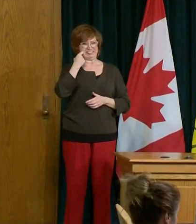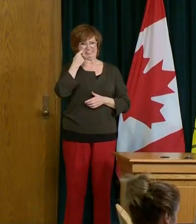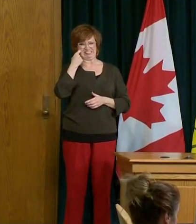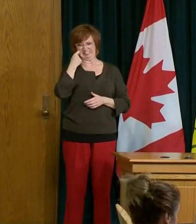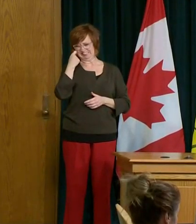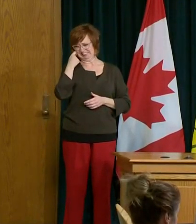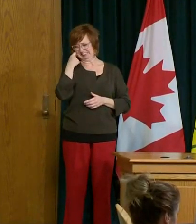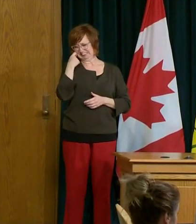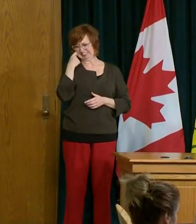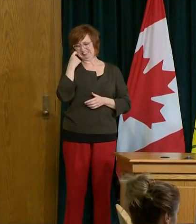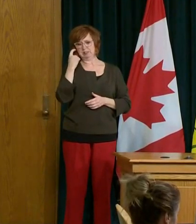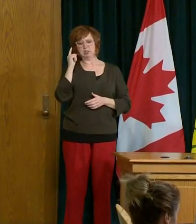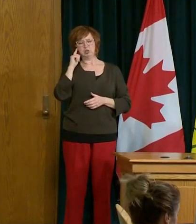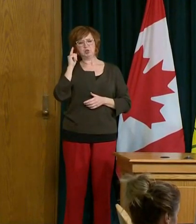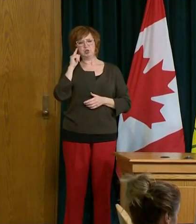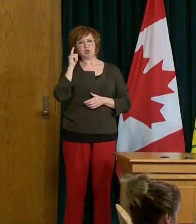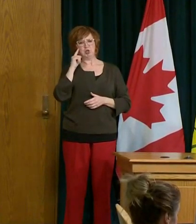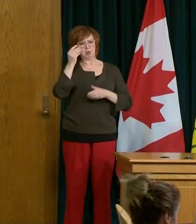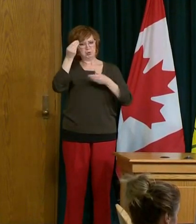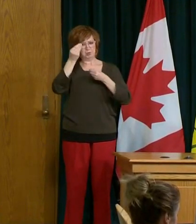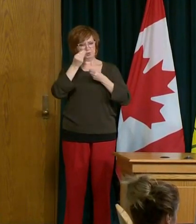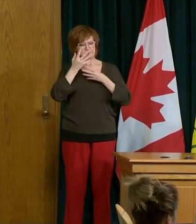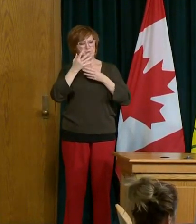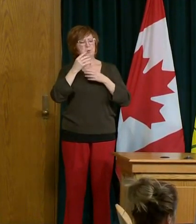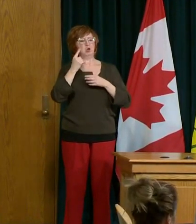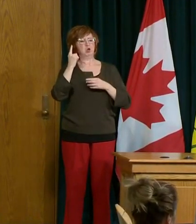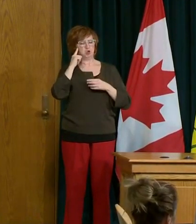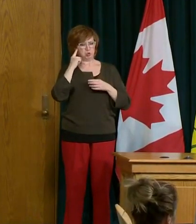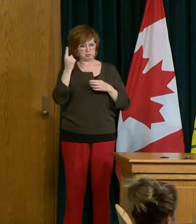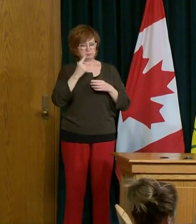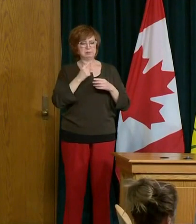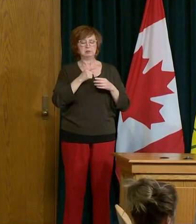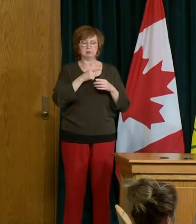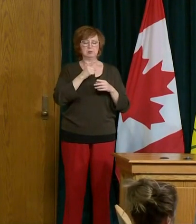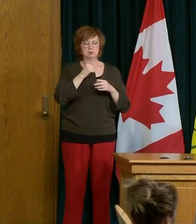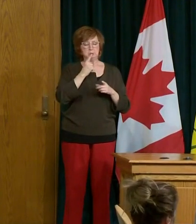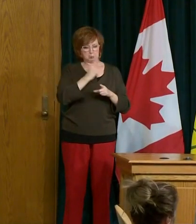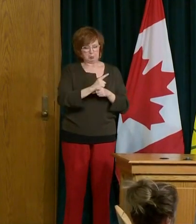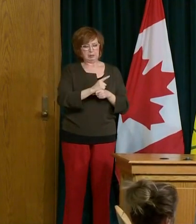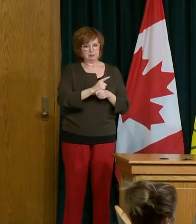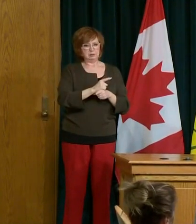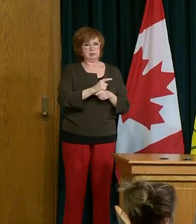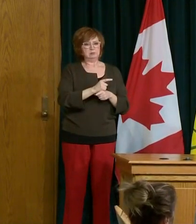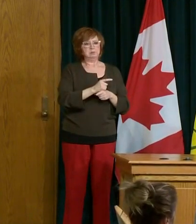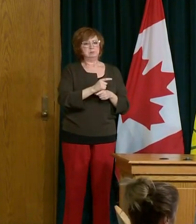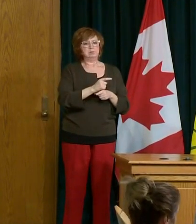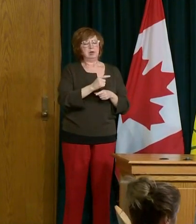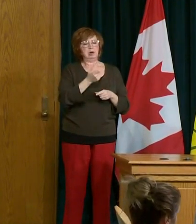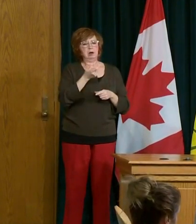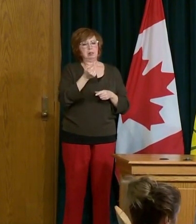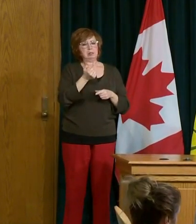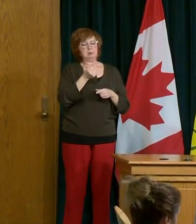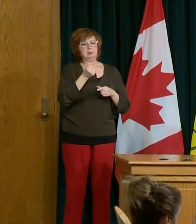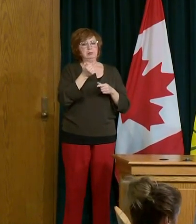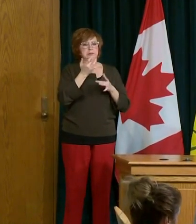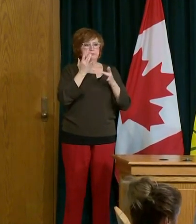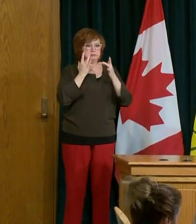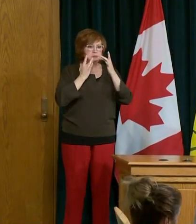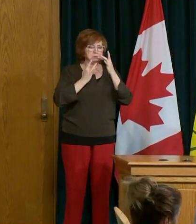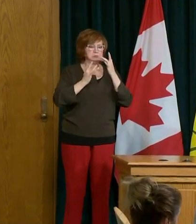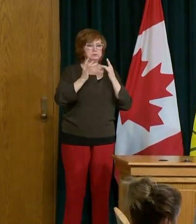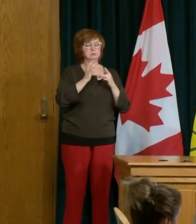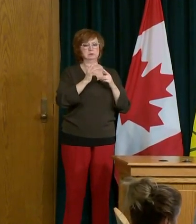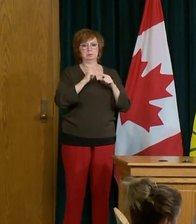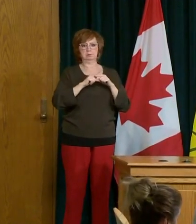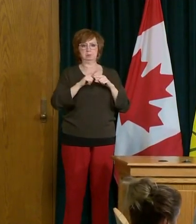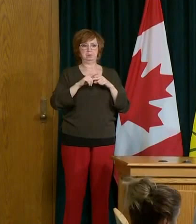is that, like you stated, there are short-term shortages. The cleaning supplies that the